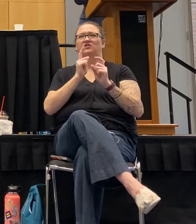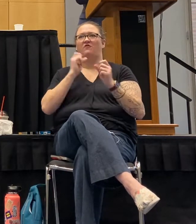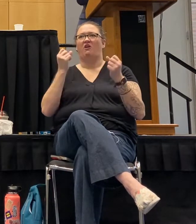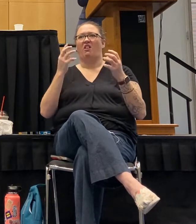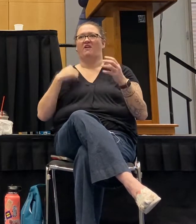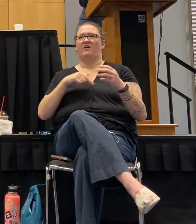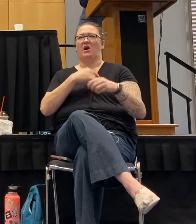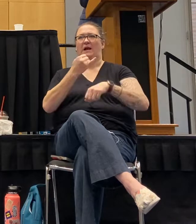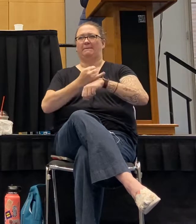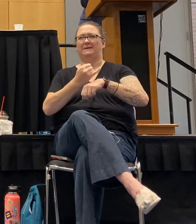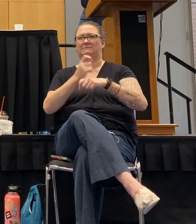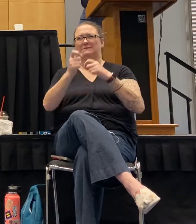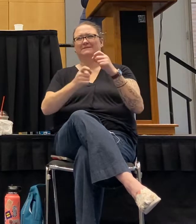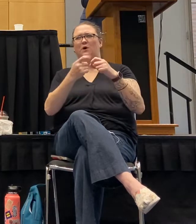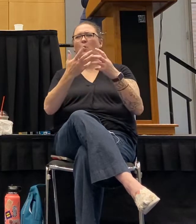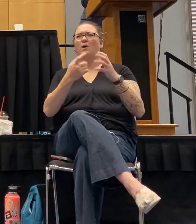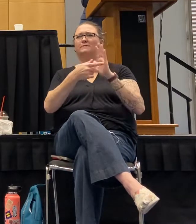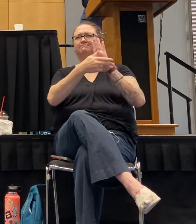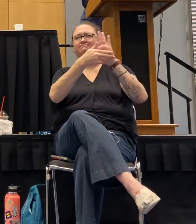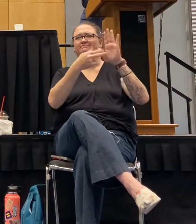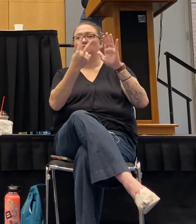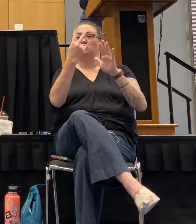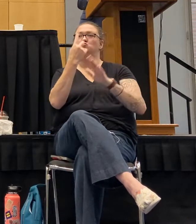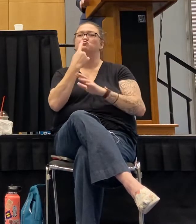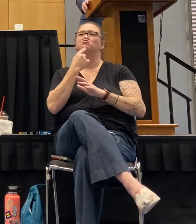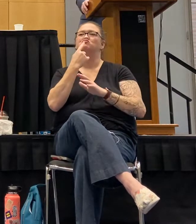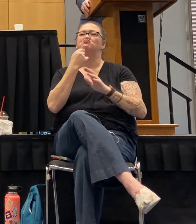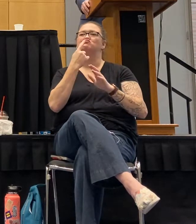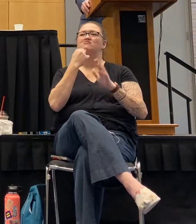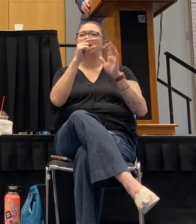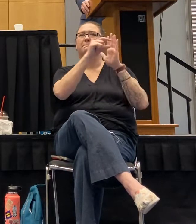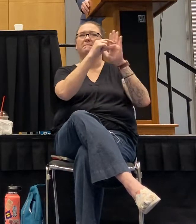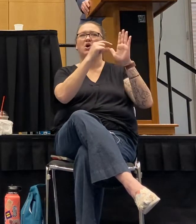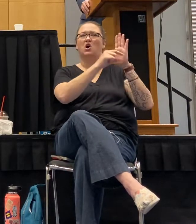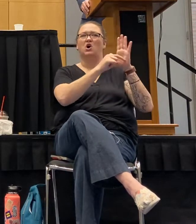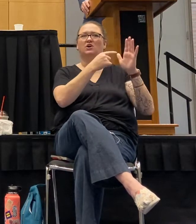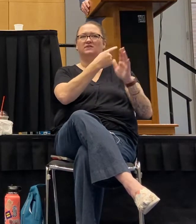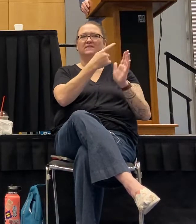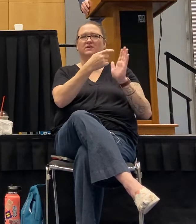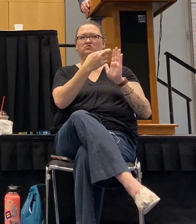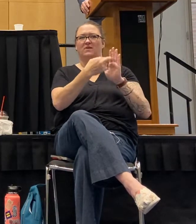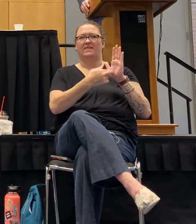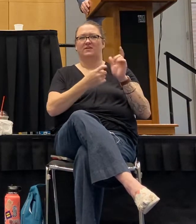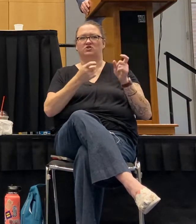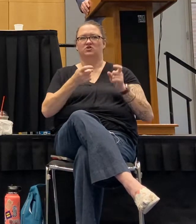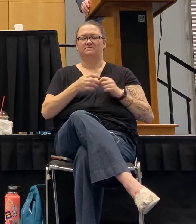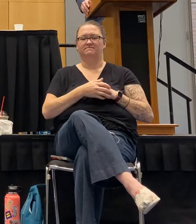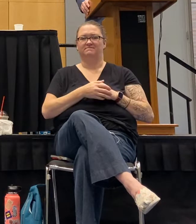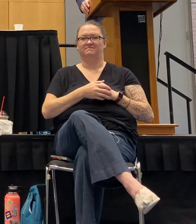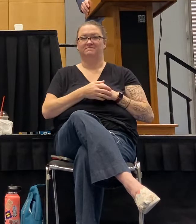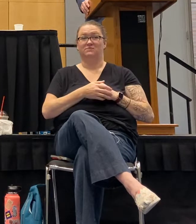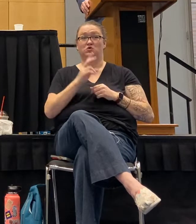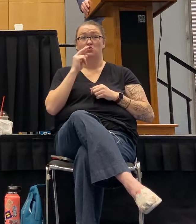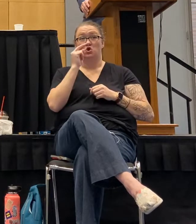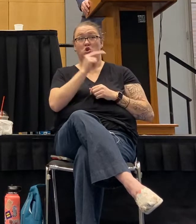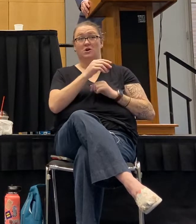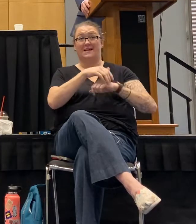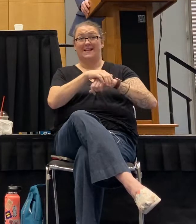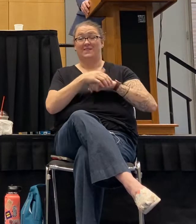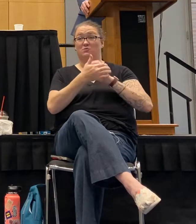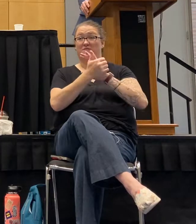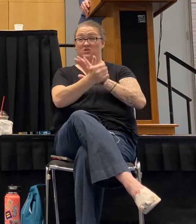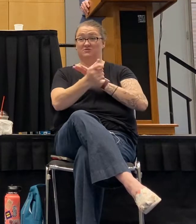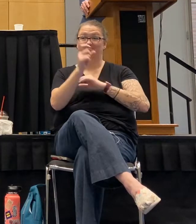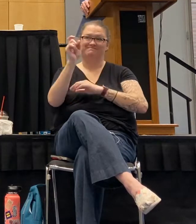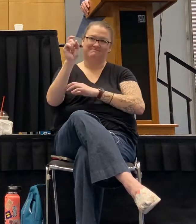But specifically, I want to highlight these 2 red portions in this regulation. That as you look at that English proficiency,